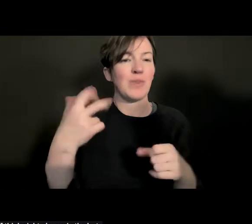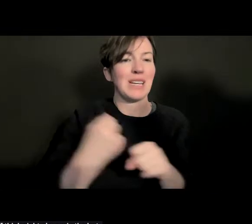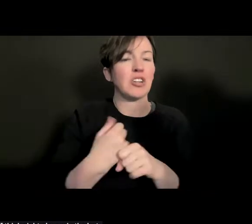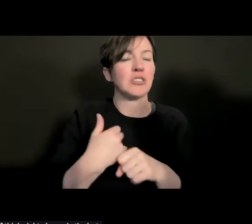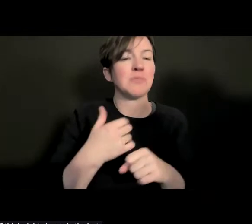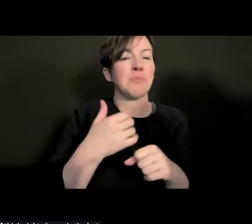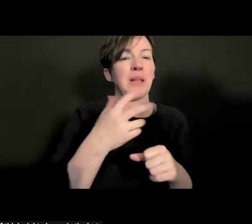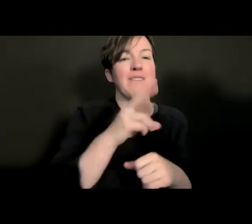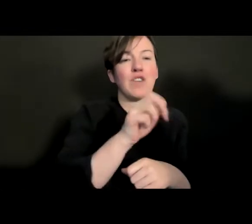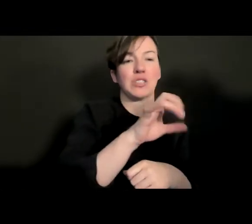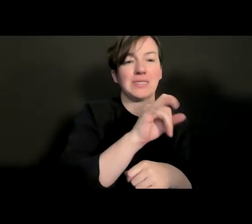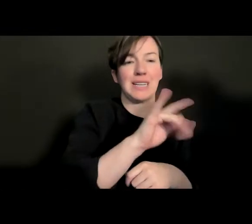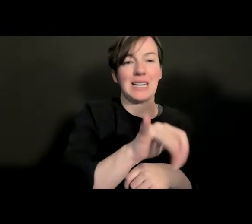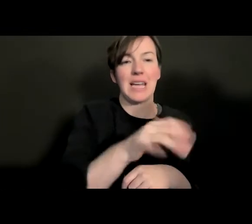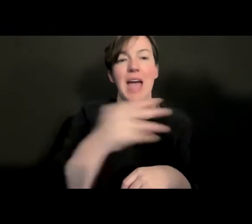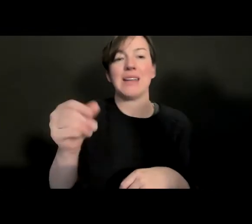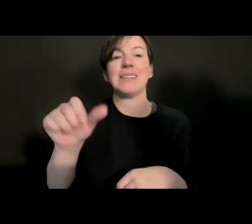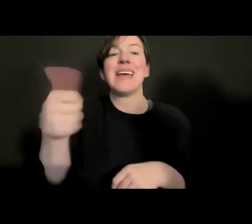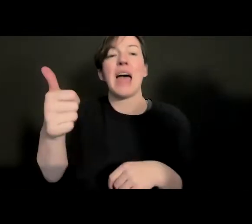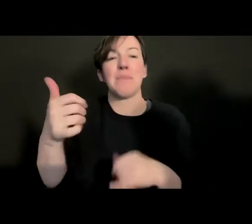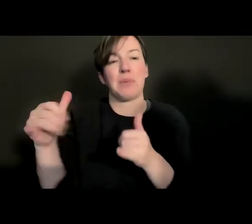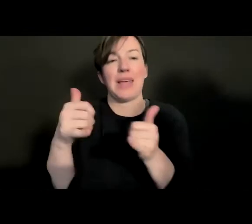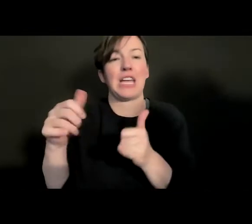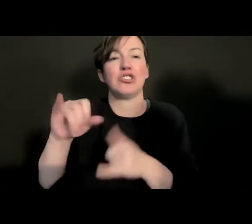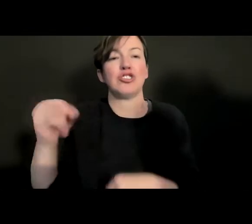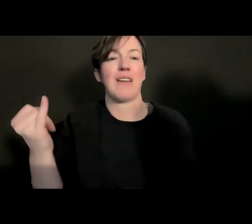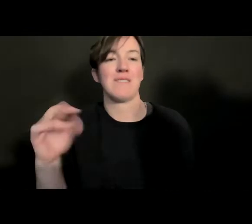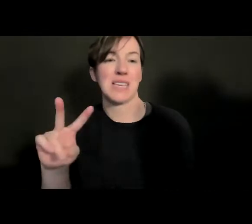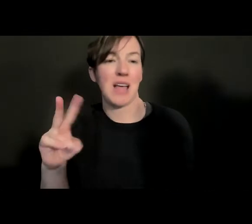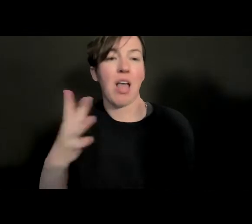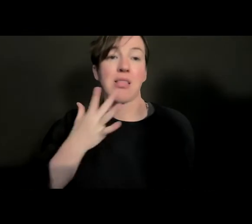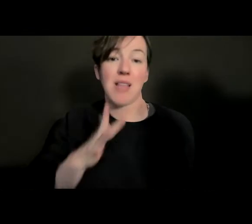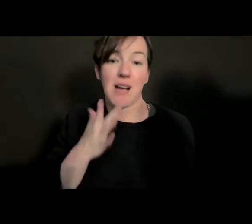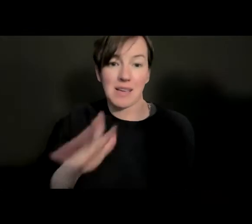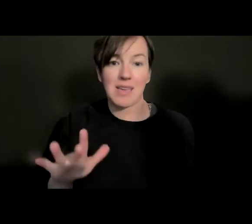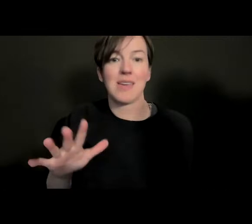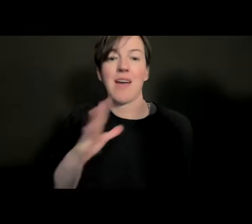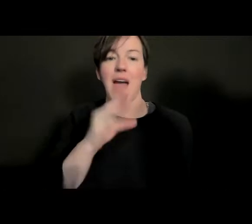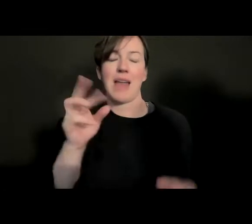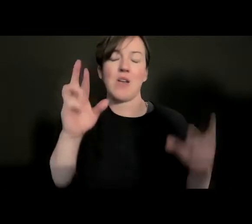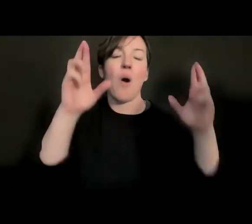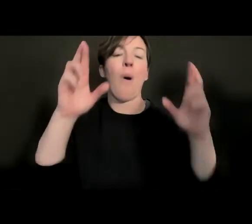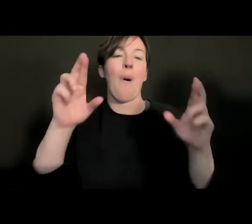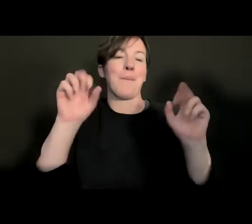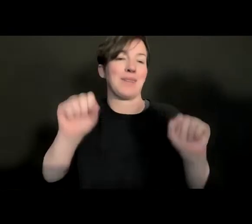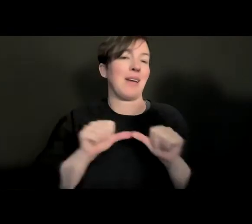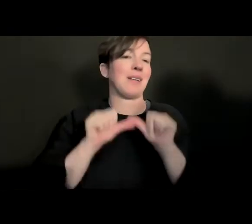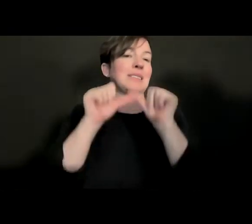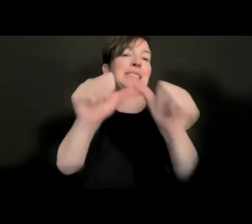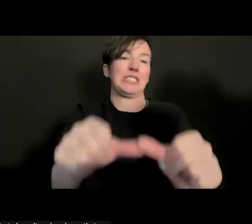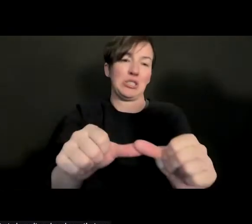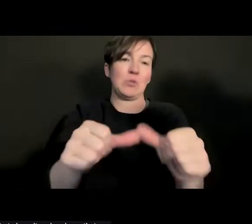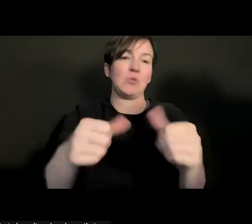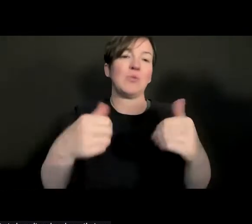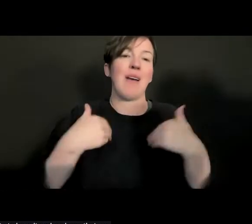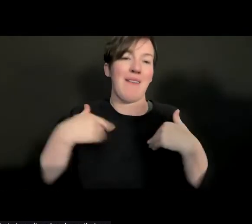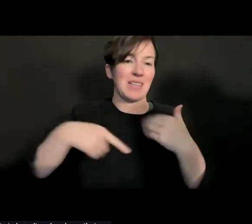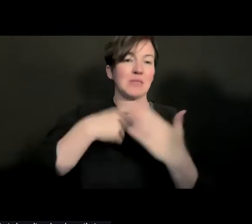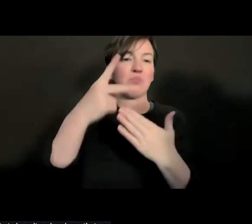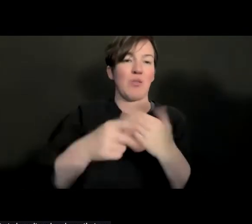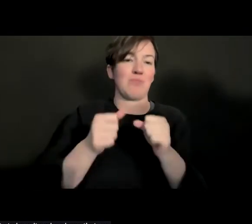play JV. So we've been very fortunate to have it, and we hope that we continue to have this program for years to